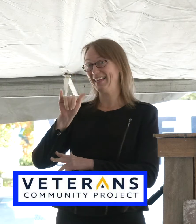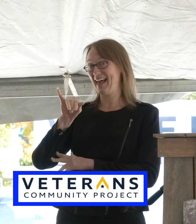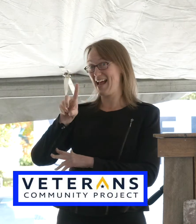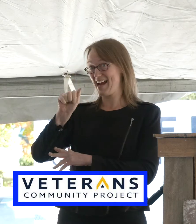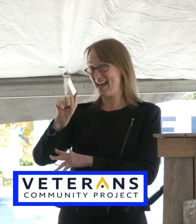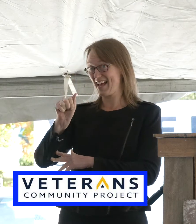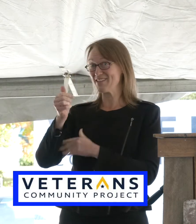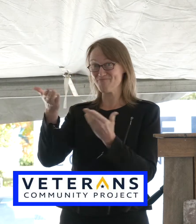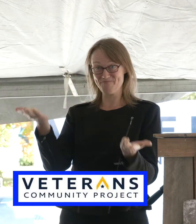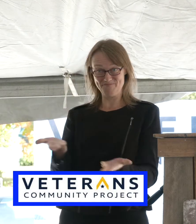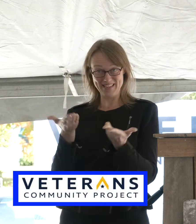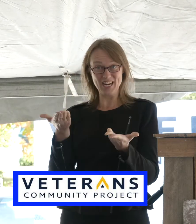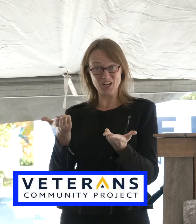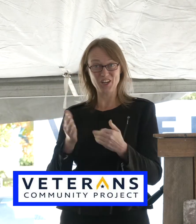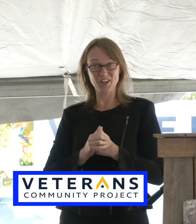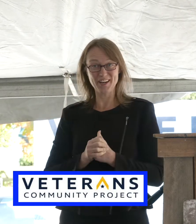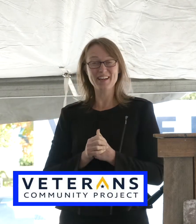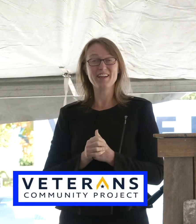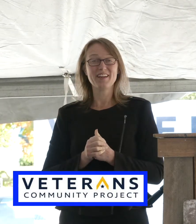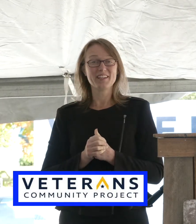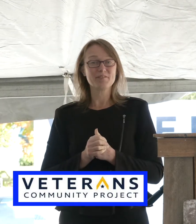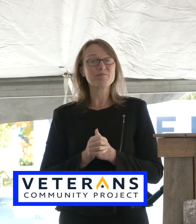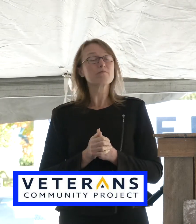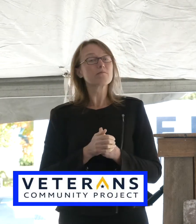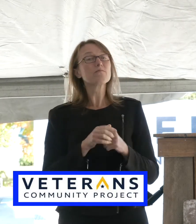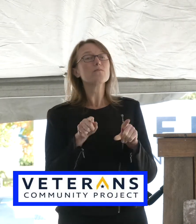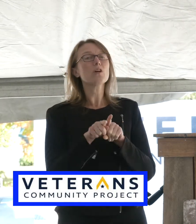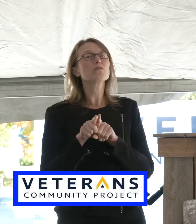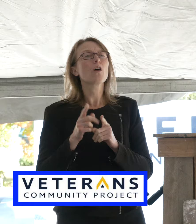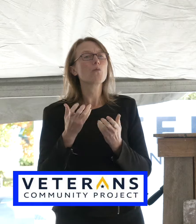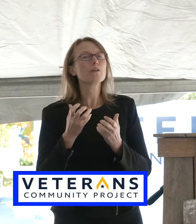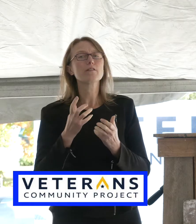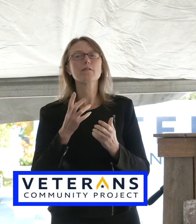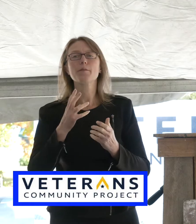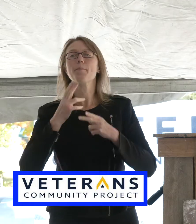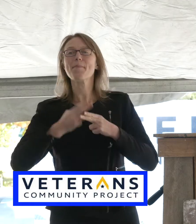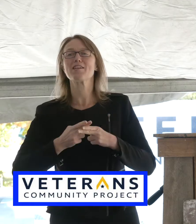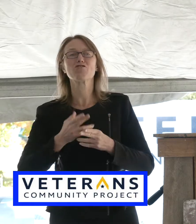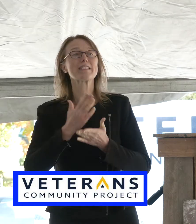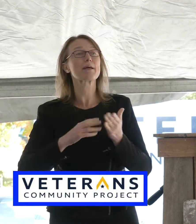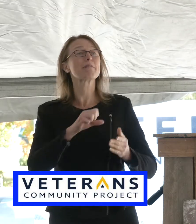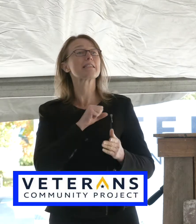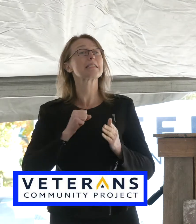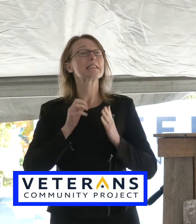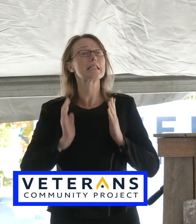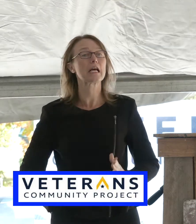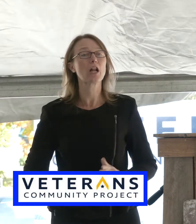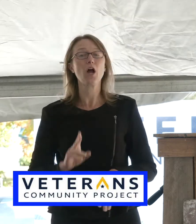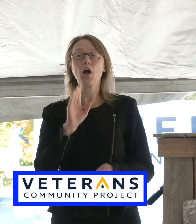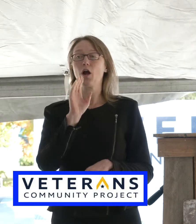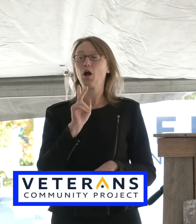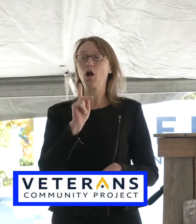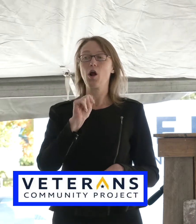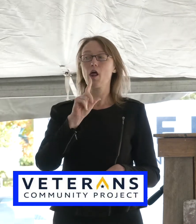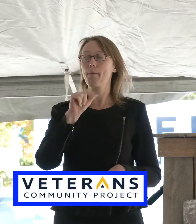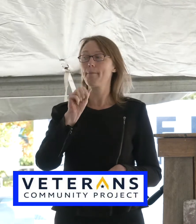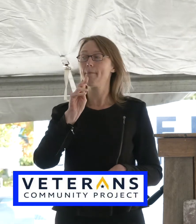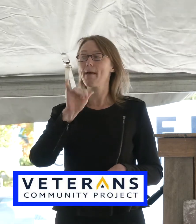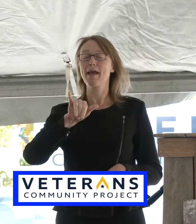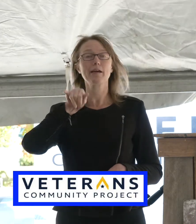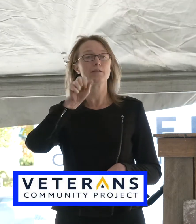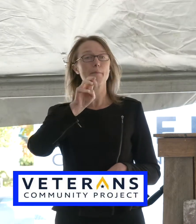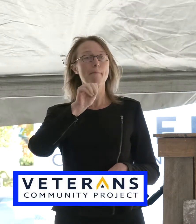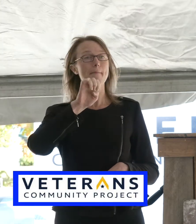their support and their help and the vision of this. But I also want to talk about, there's some senators here. I know Carla May's here, Jamilah's